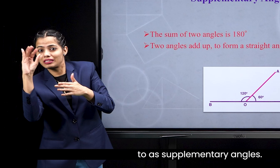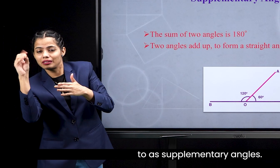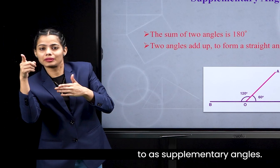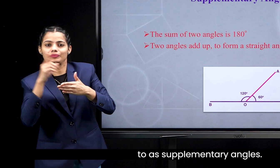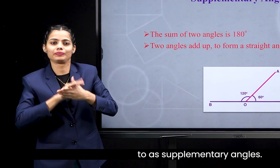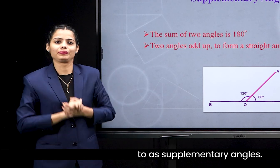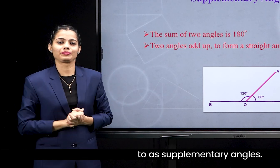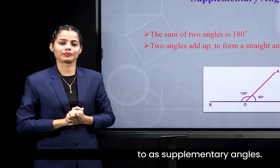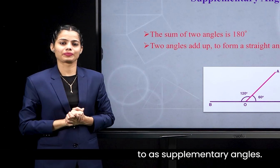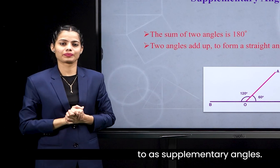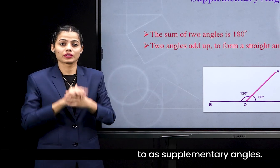angles.